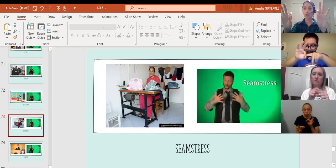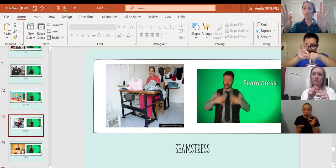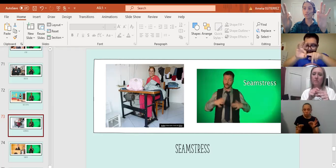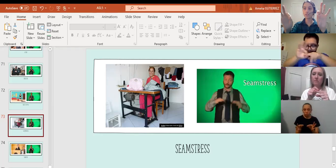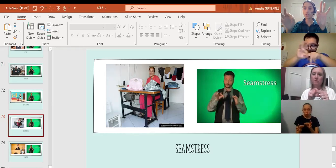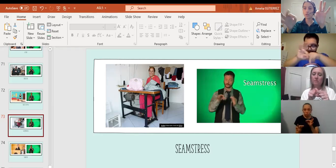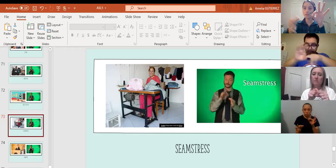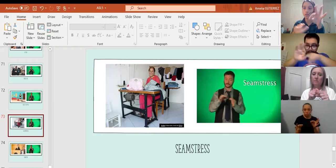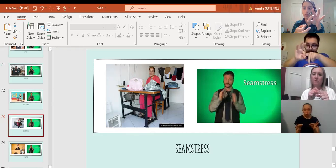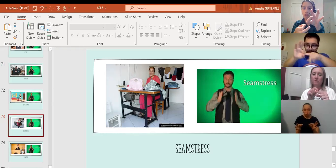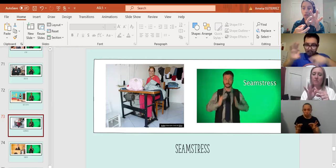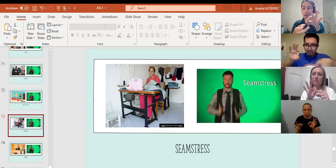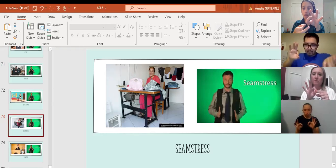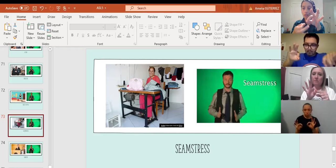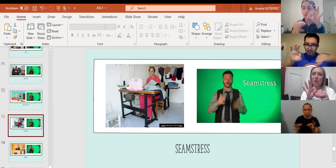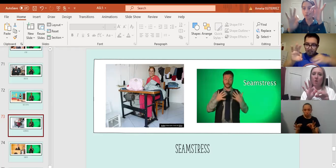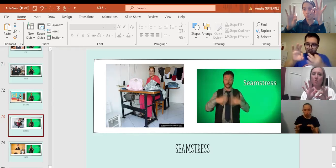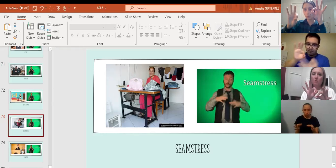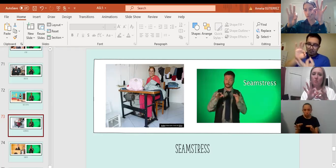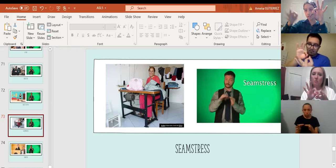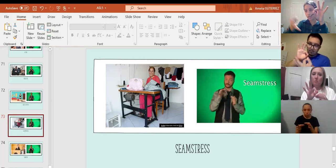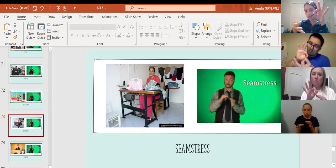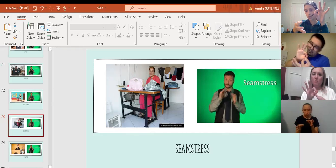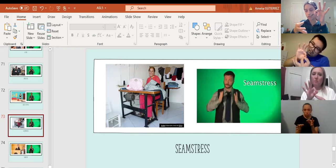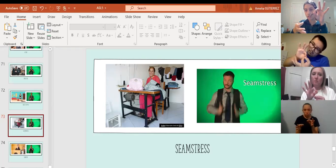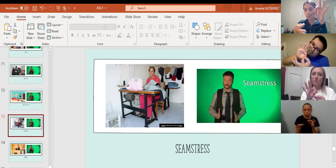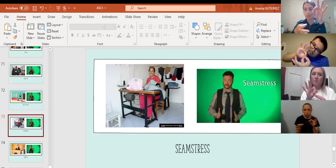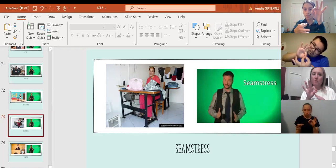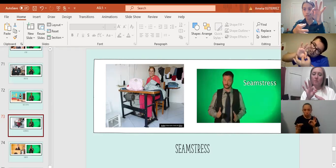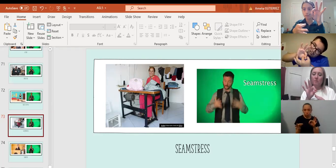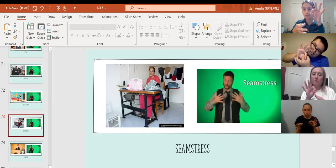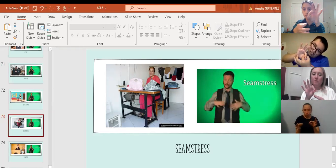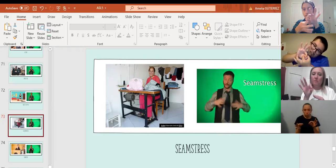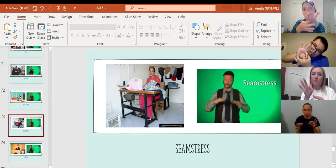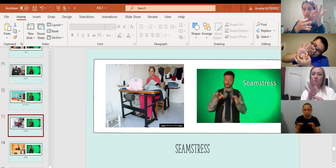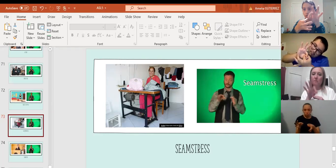So F hand shapes. And then one kind of turns sideways.